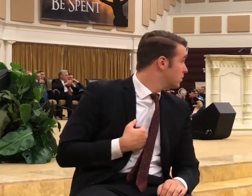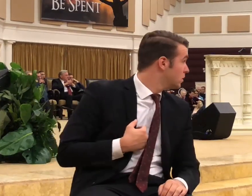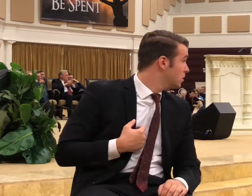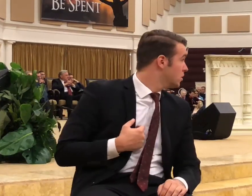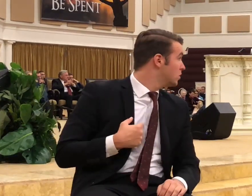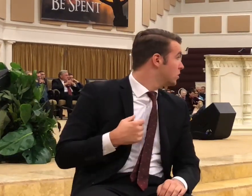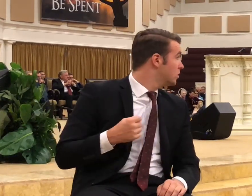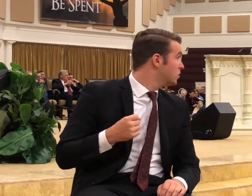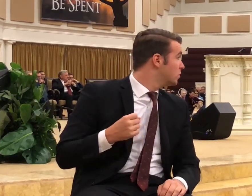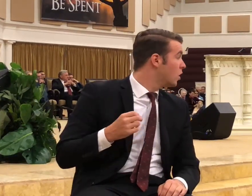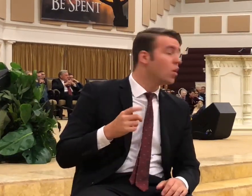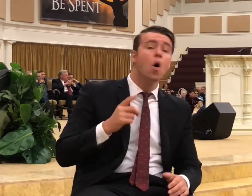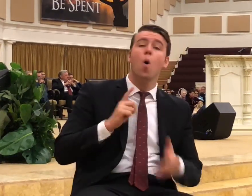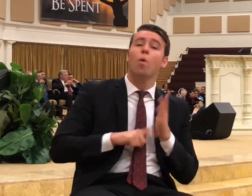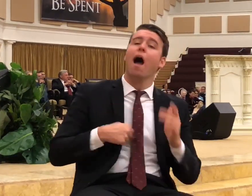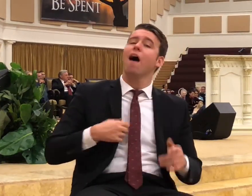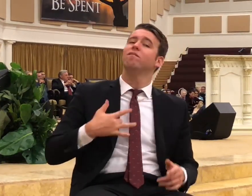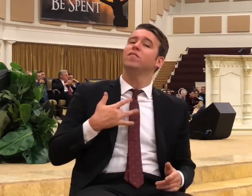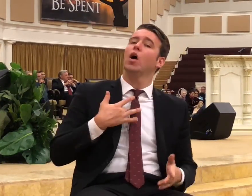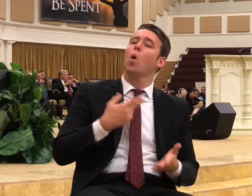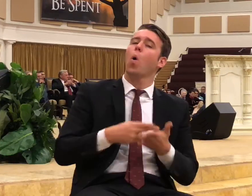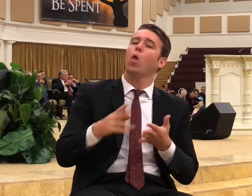So what I feel the Holy Ghost was doing.